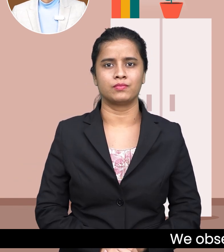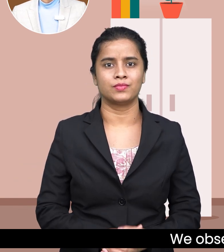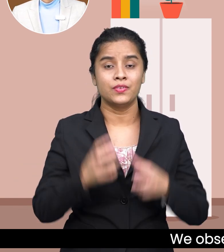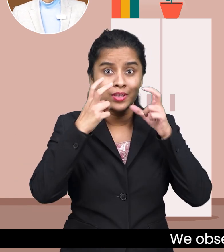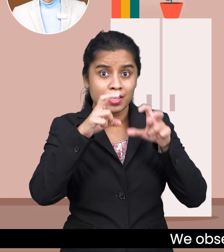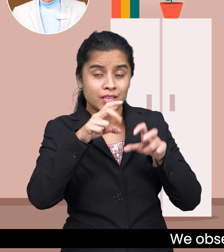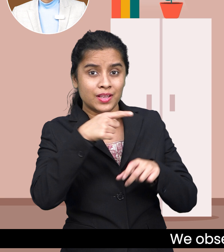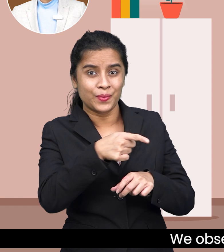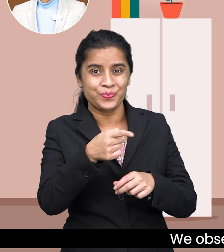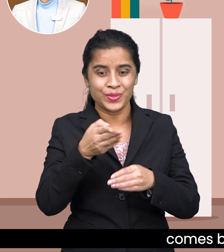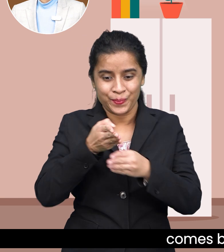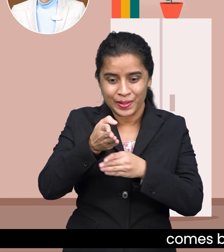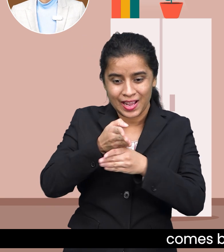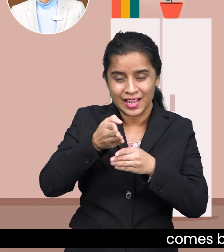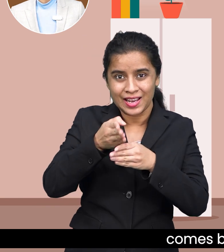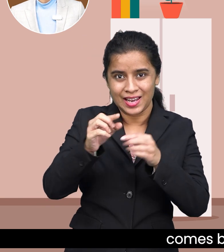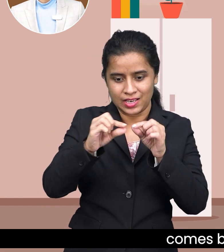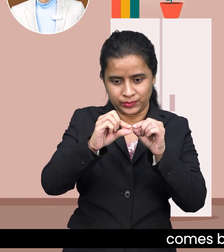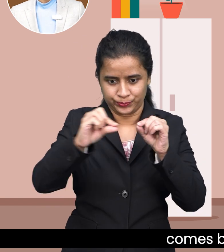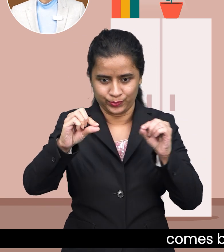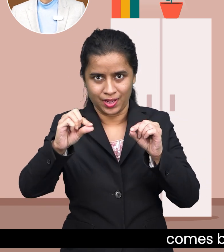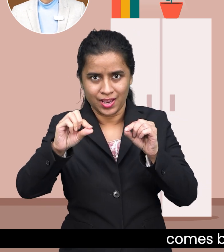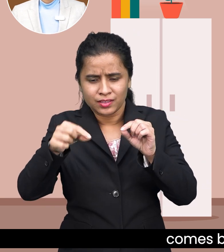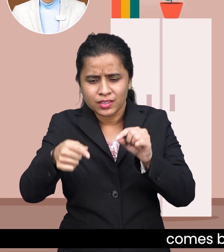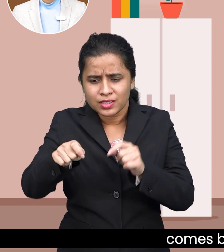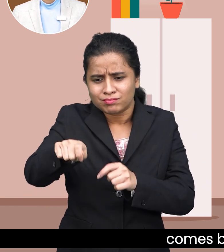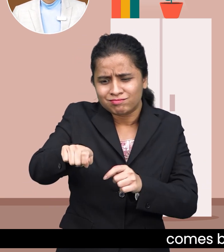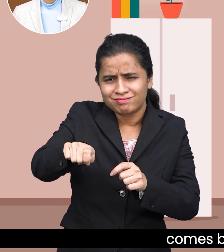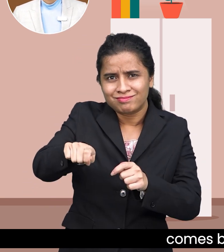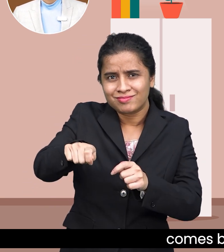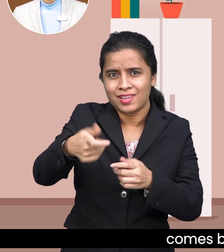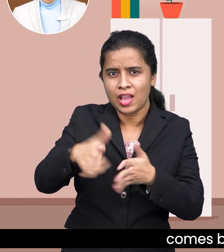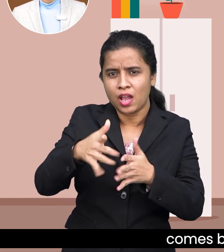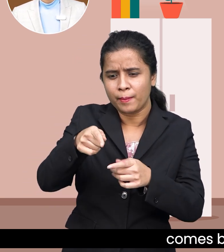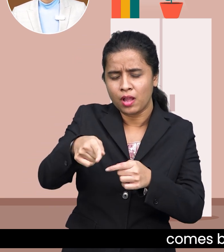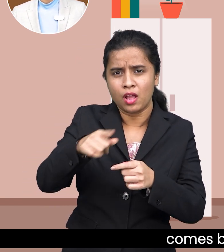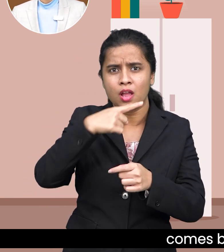We observe the tip once again comes back to its original color.